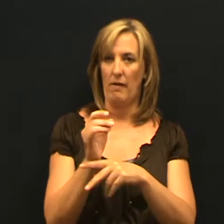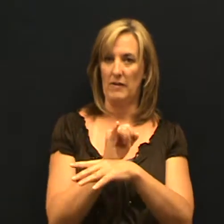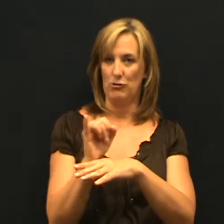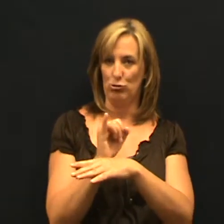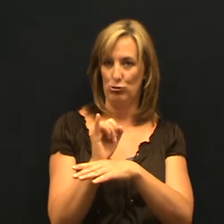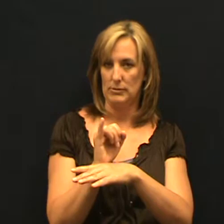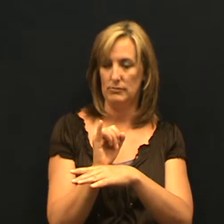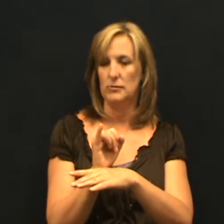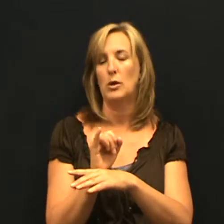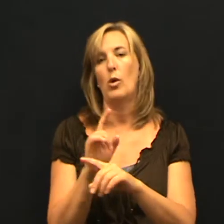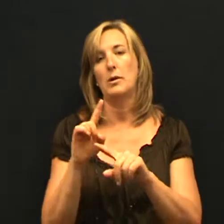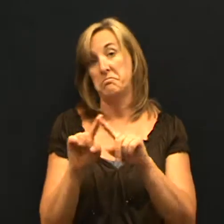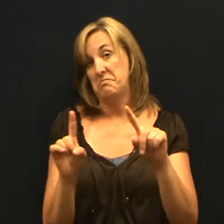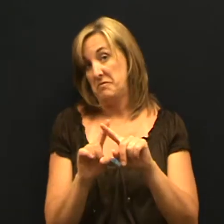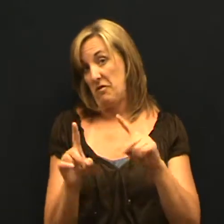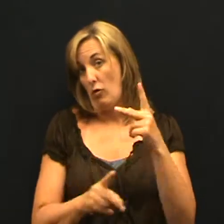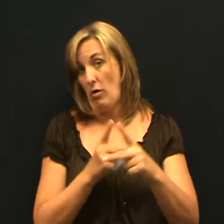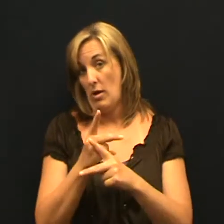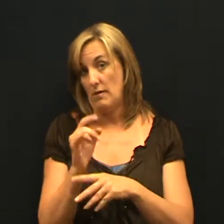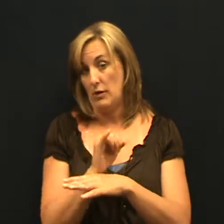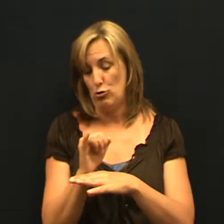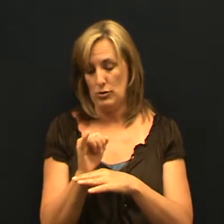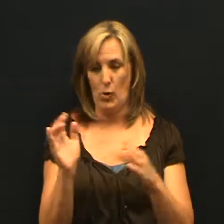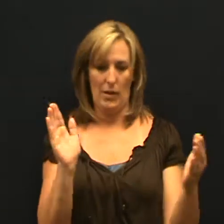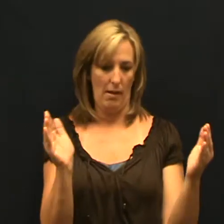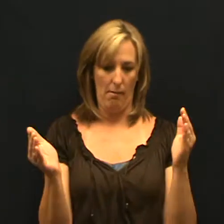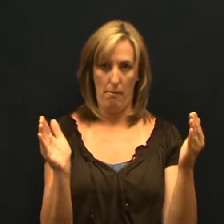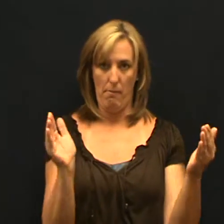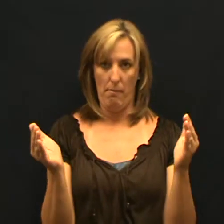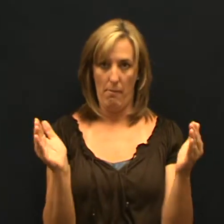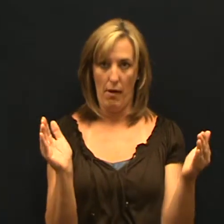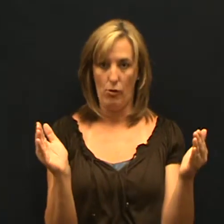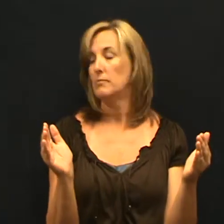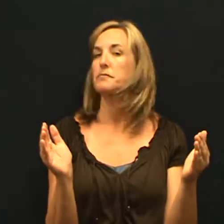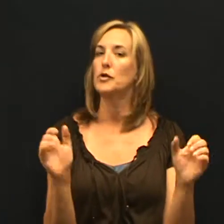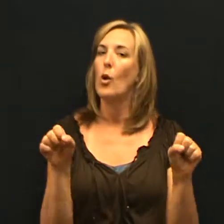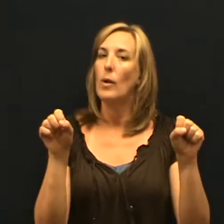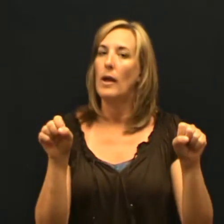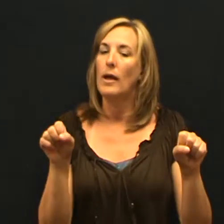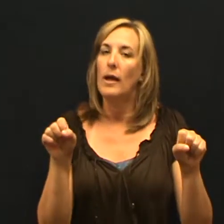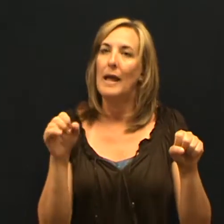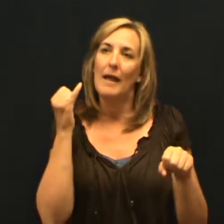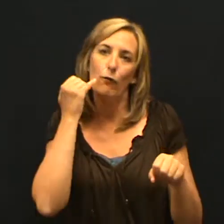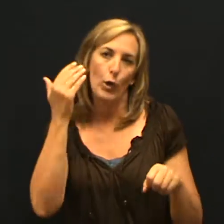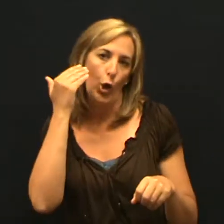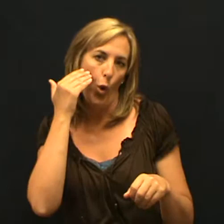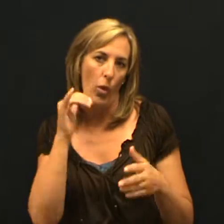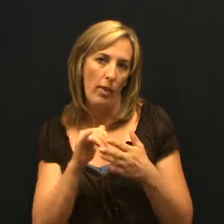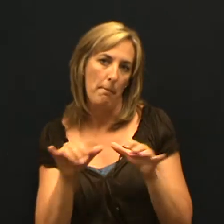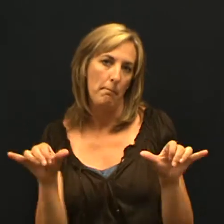types of things. So there's comparative power in being able to look at these different measures.